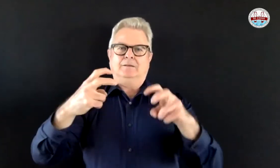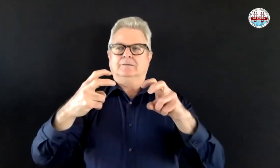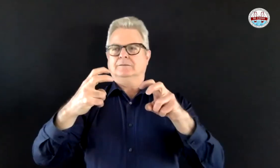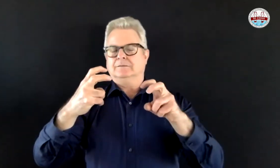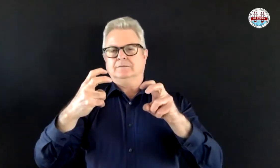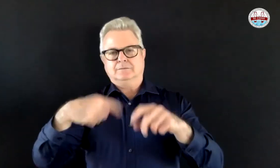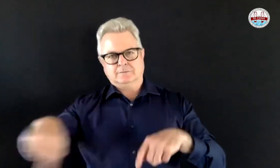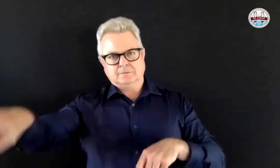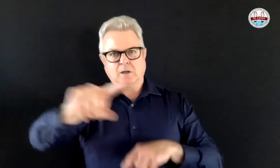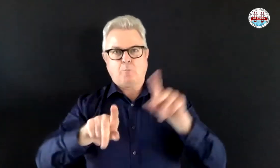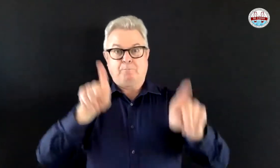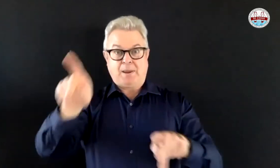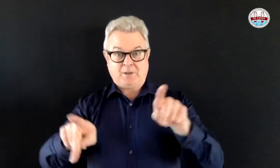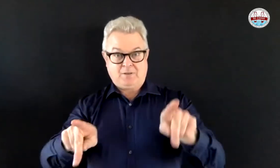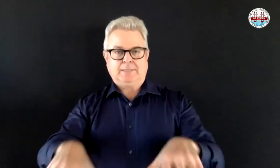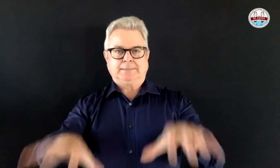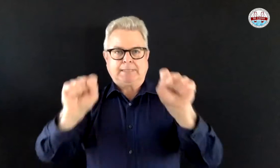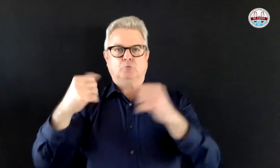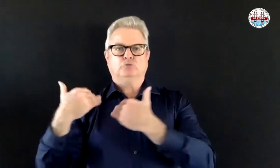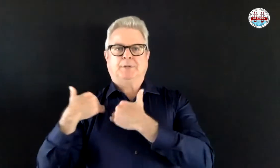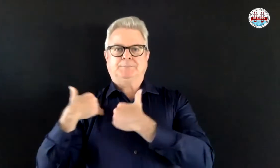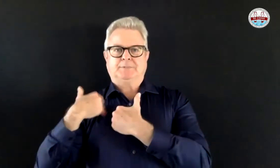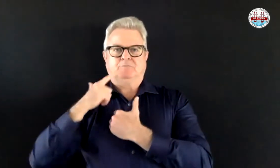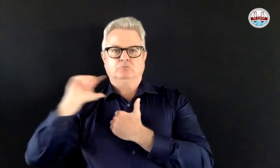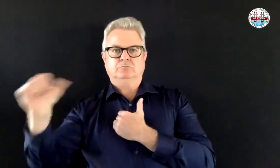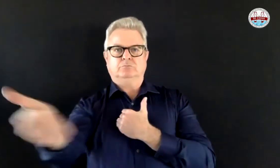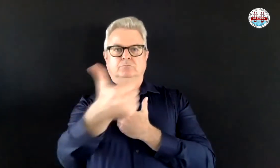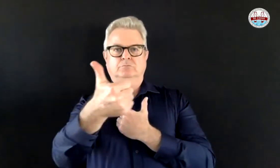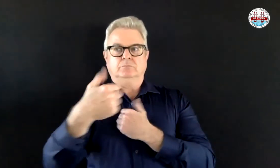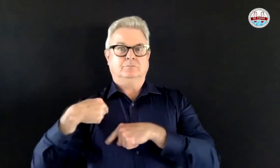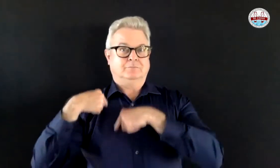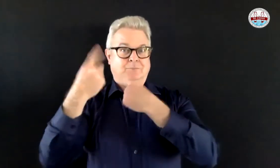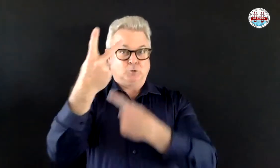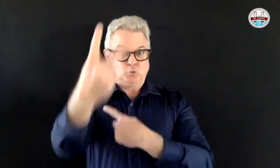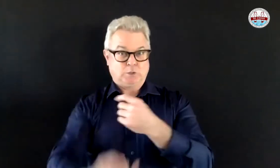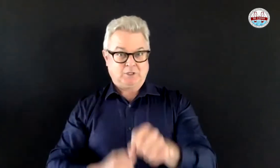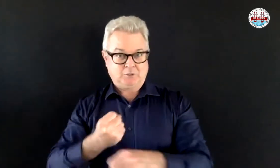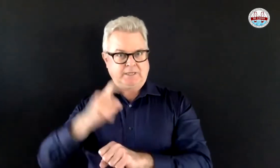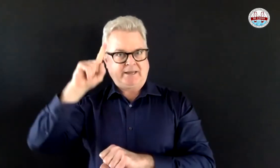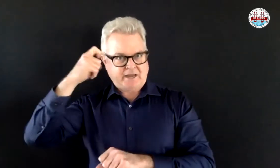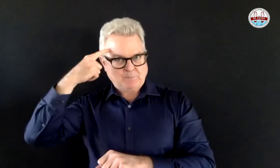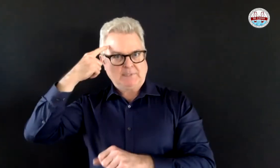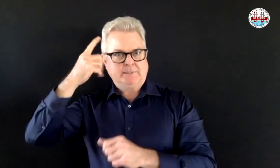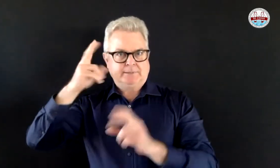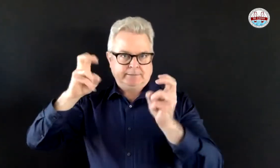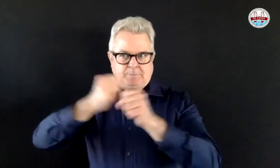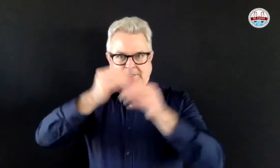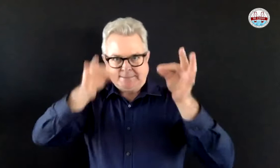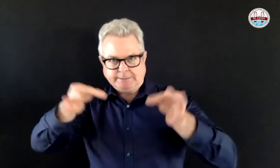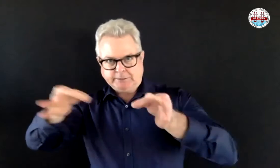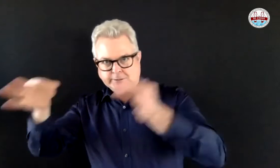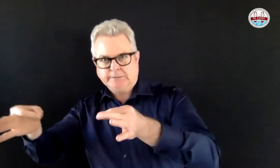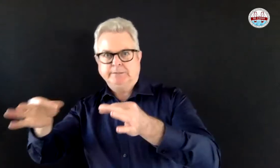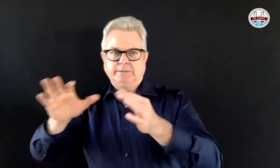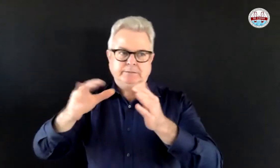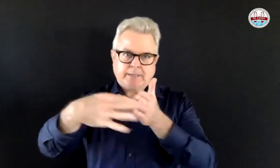asking people that it is now time for people to take responsibility for themselves. So for the last